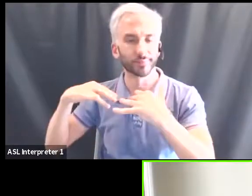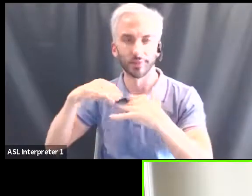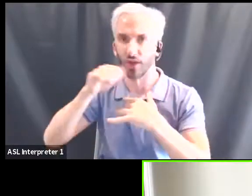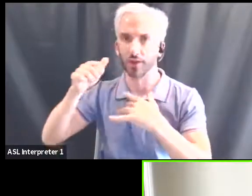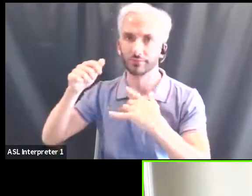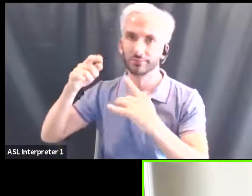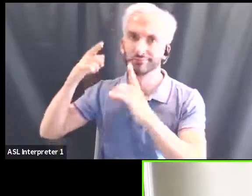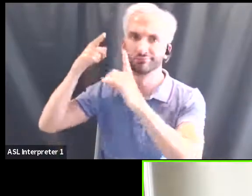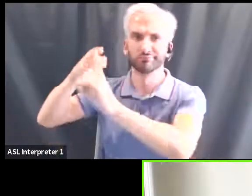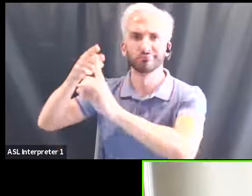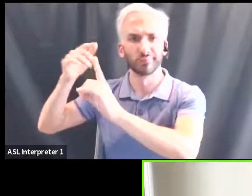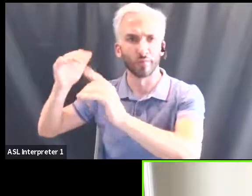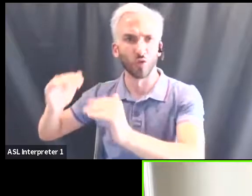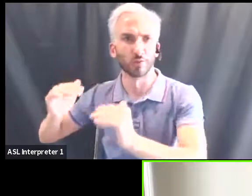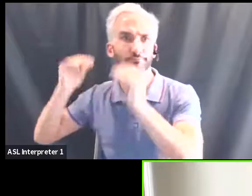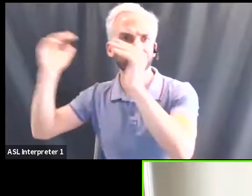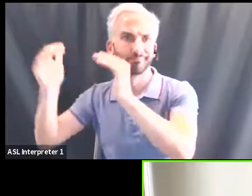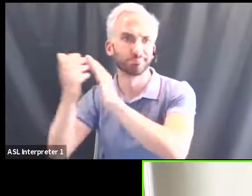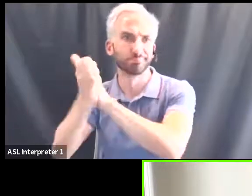like a higher skill level.